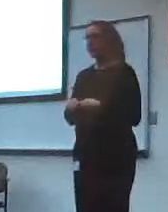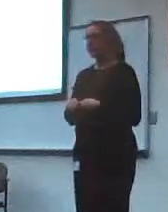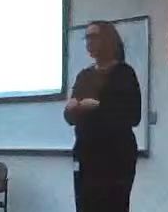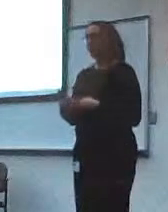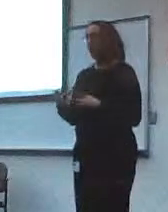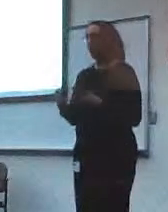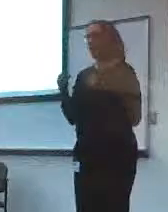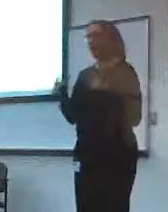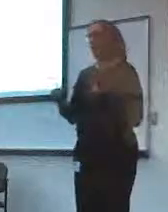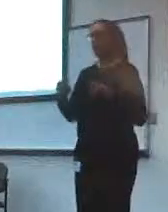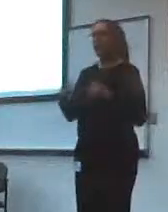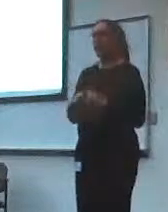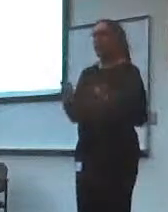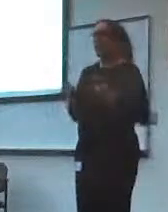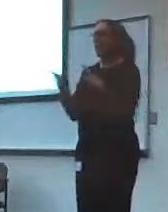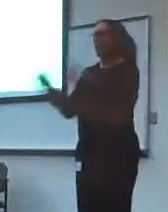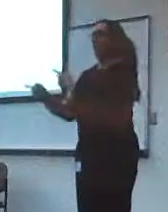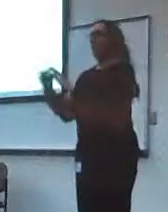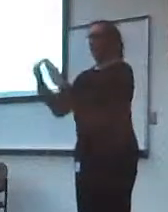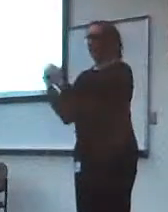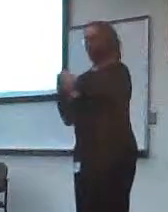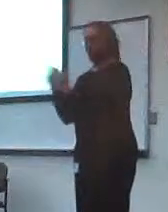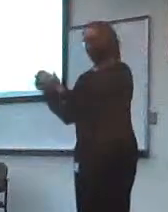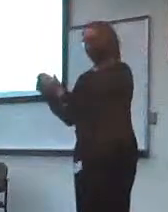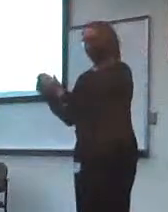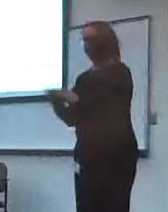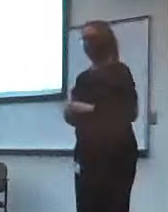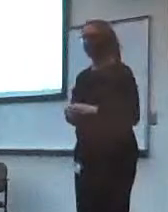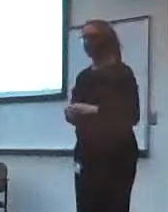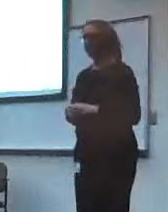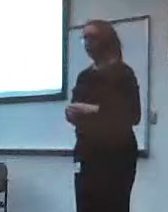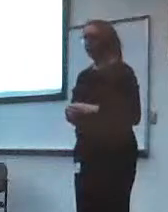be put to use for community service, cleaning that wall.